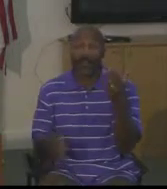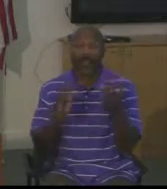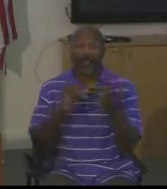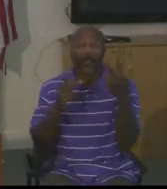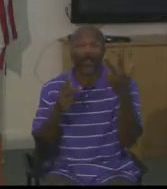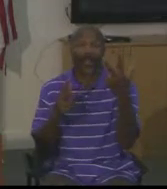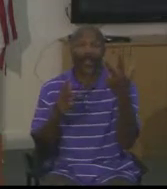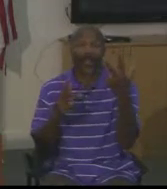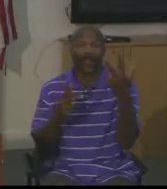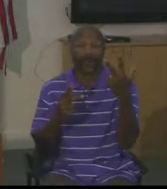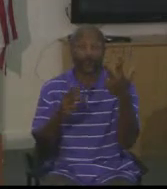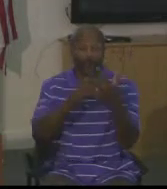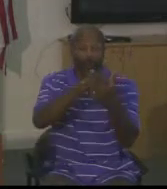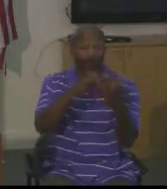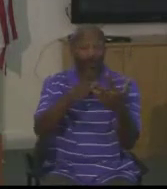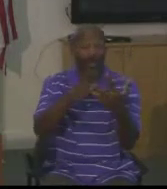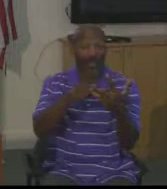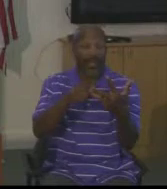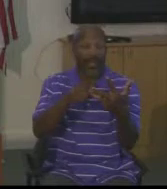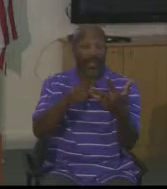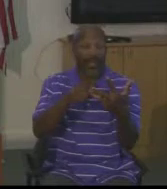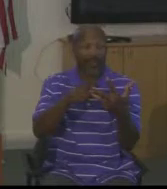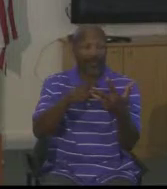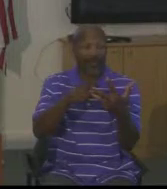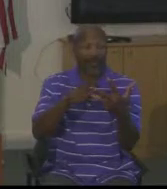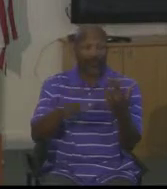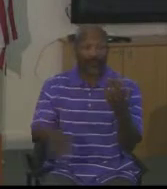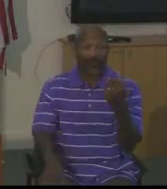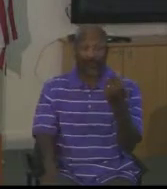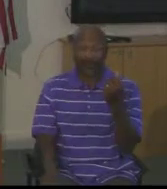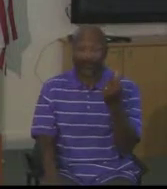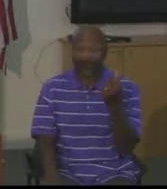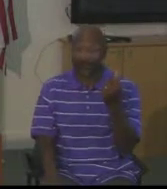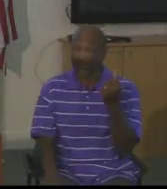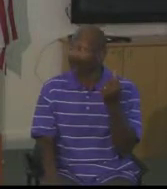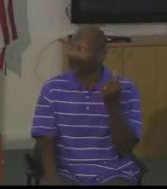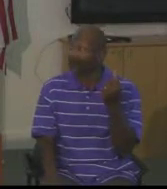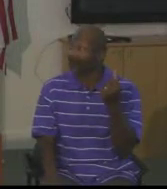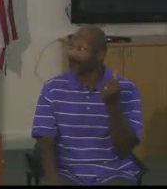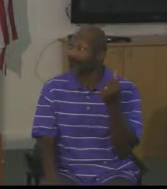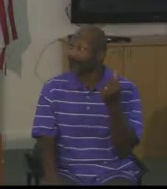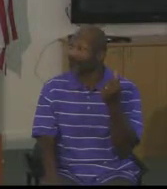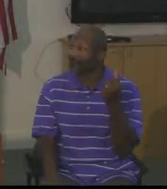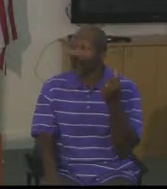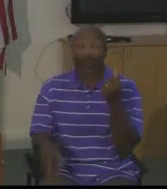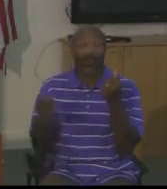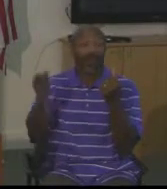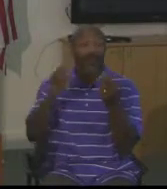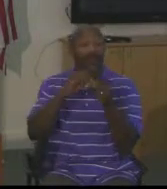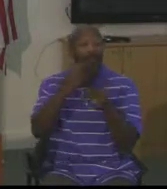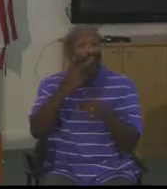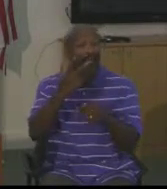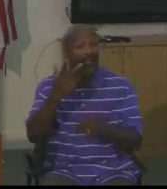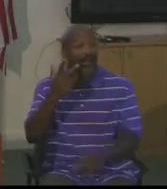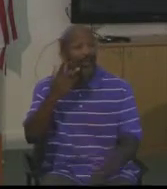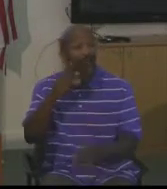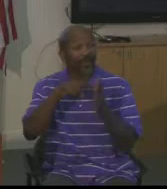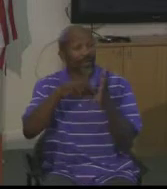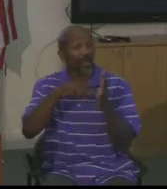Name A. There were 3 we talked about. 3. Windows. No. Read the question.